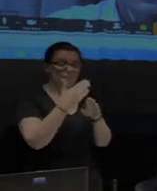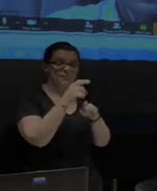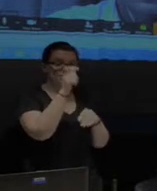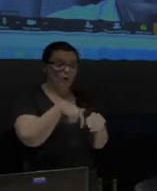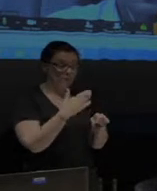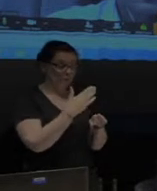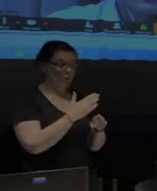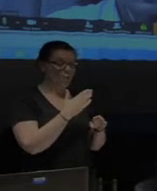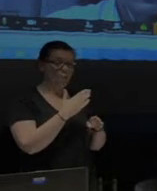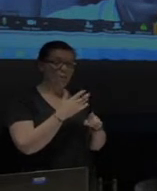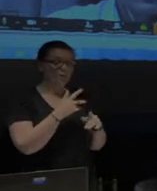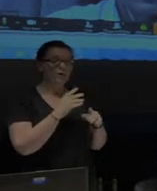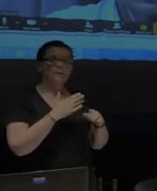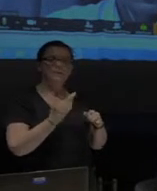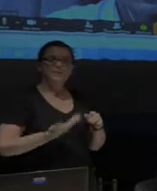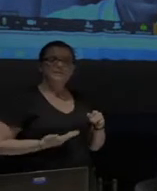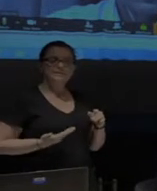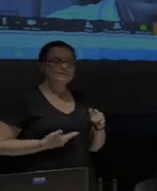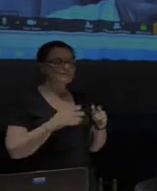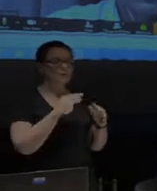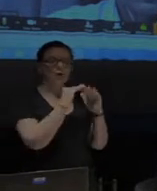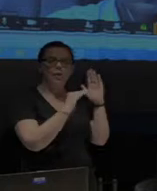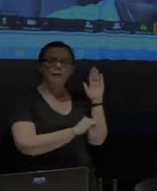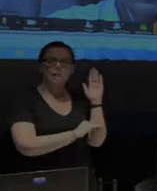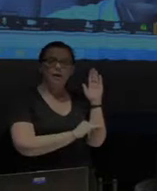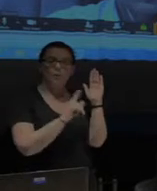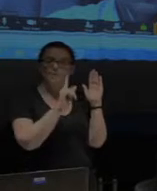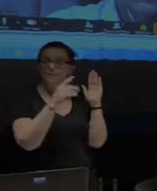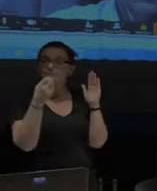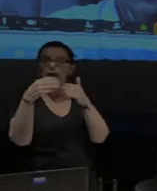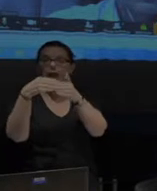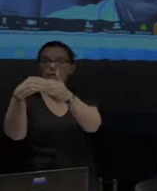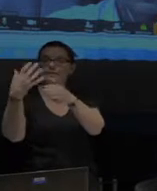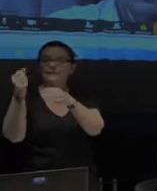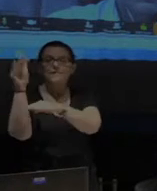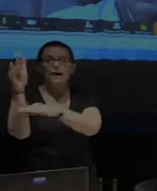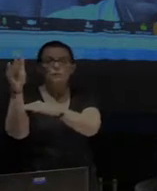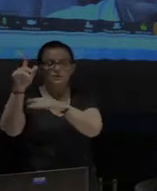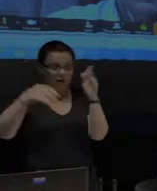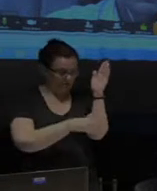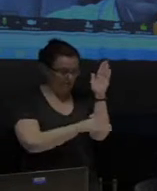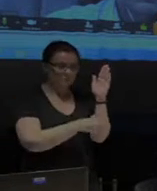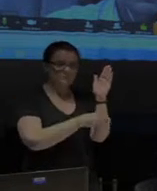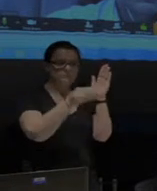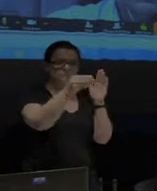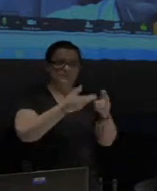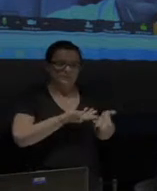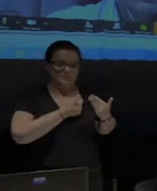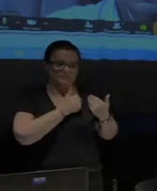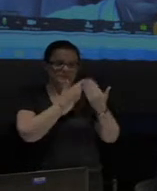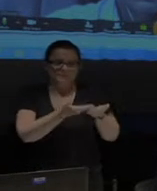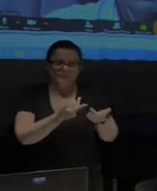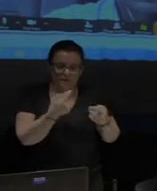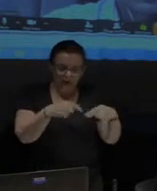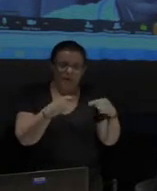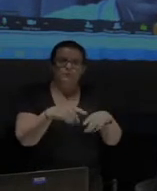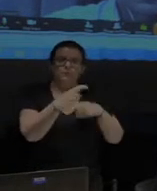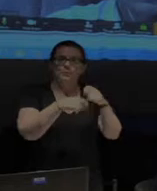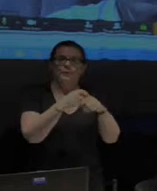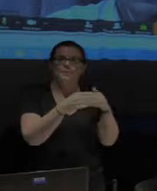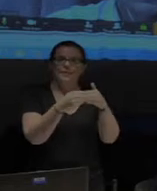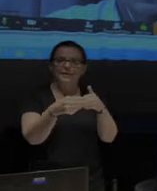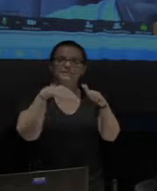let them lead in the community. Why not? It's great. It's great for business. So I think there are lots of things around figure